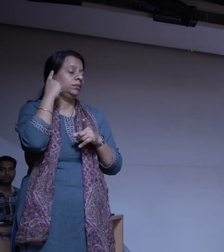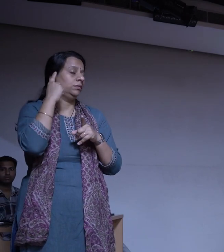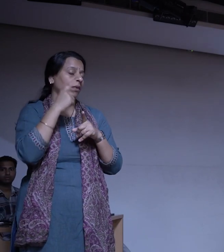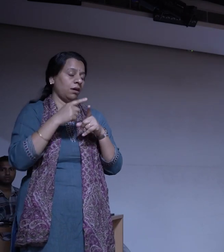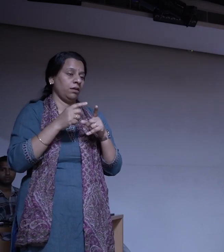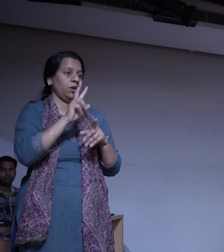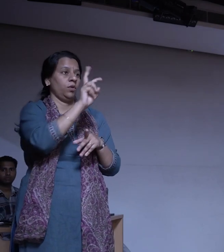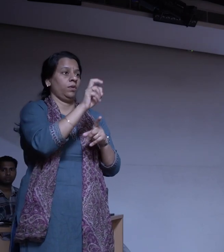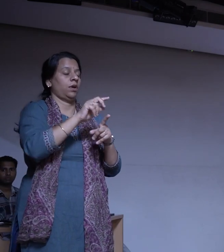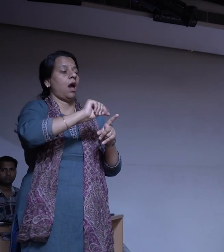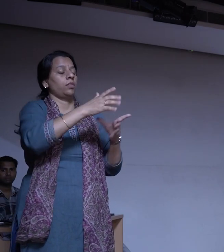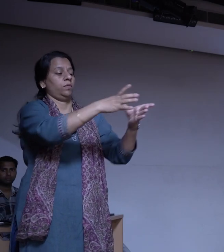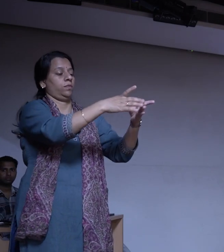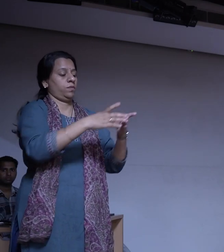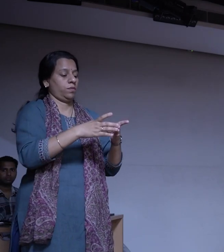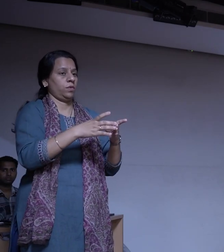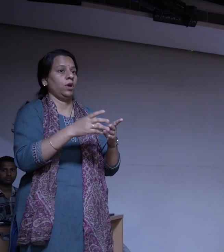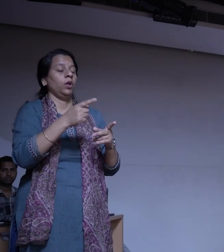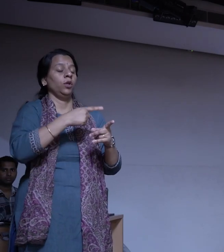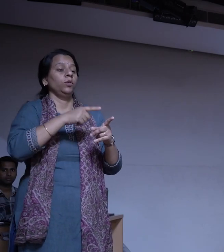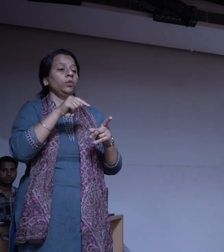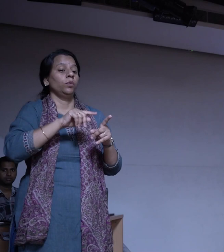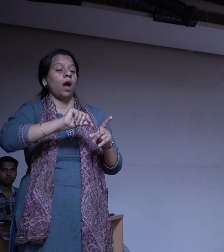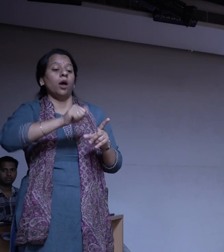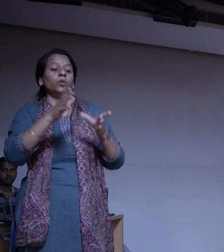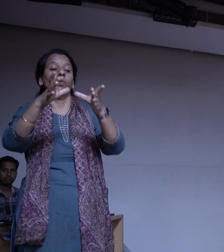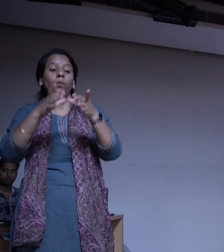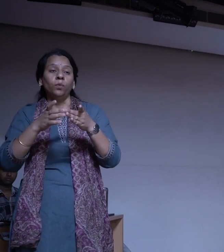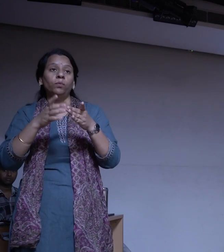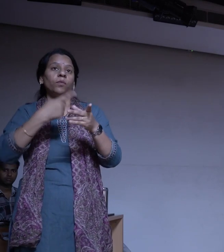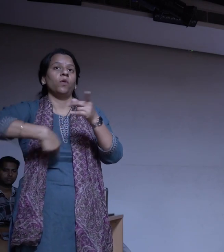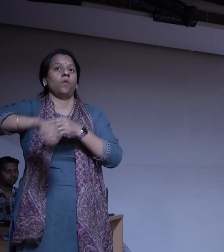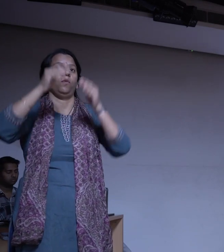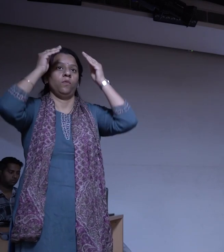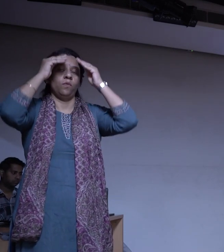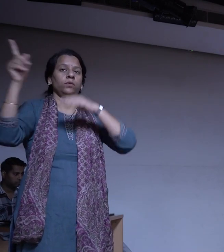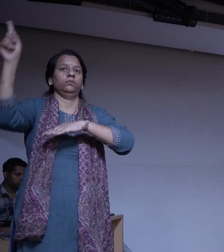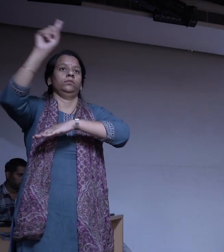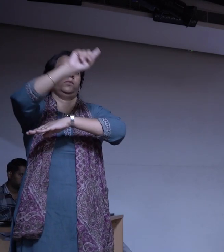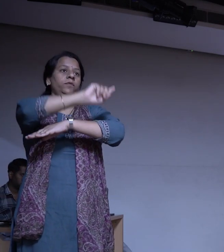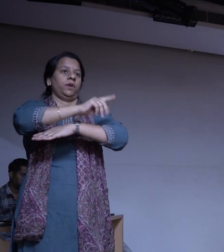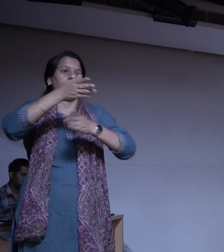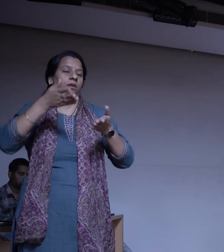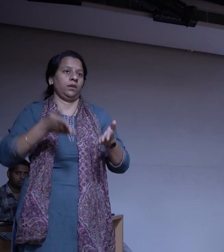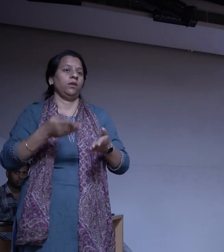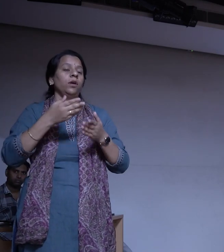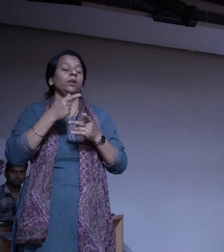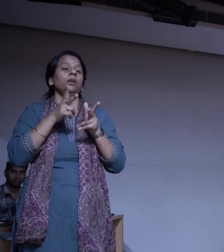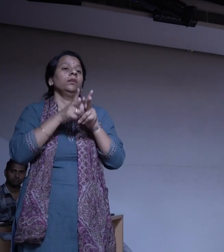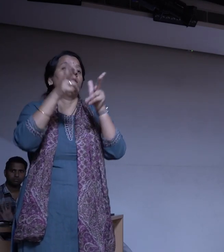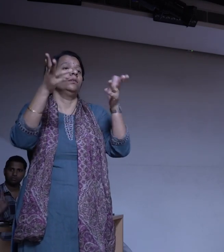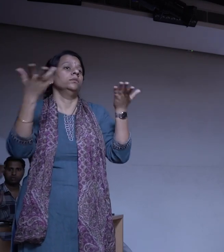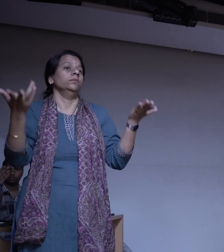20% are in the other group so today we are focusing on the other group and also broadly it is said